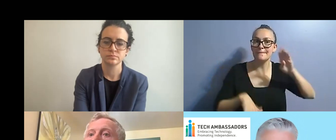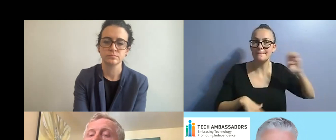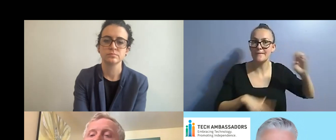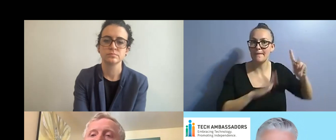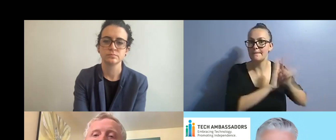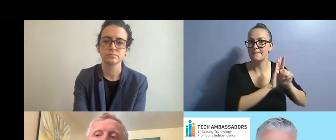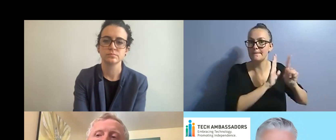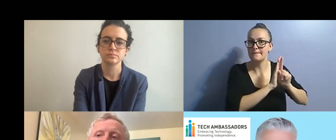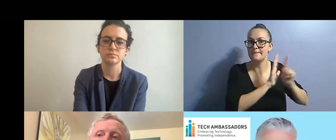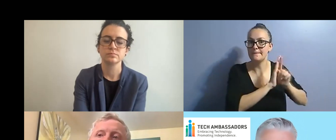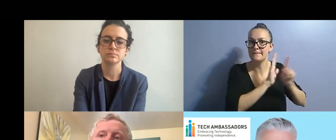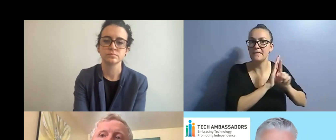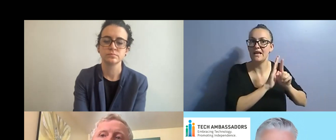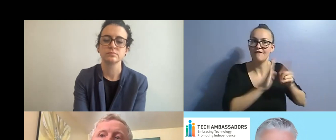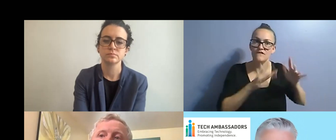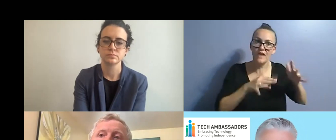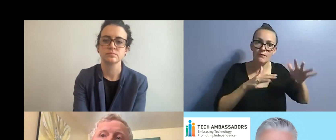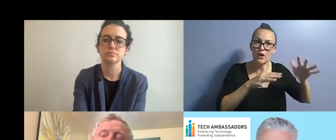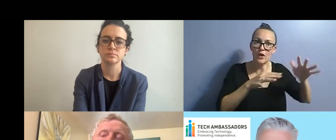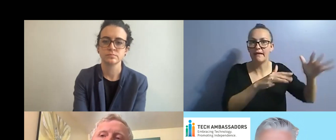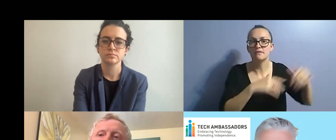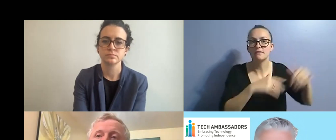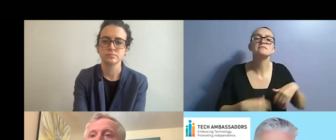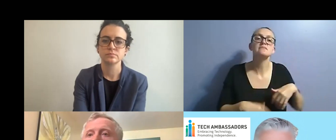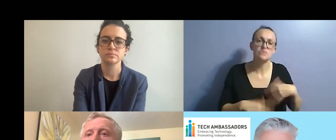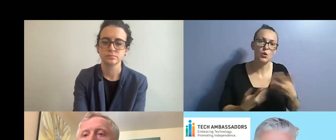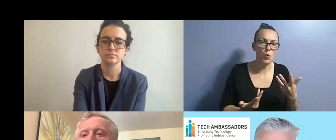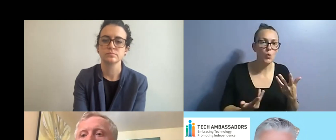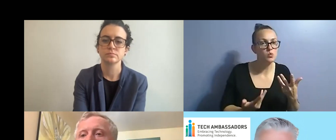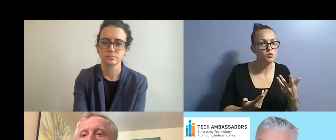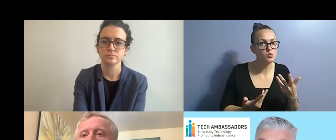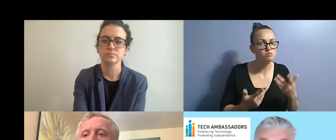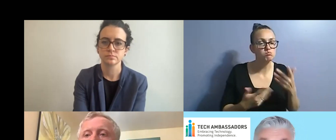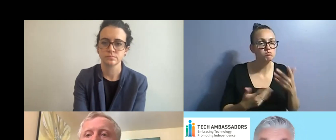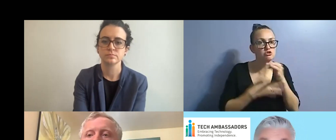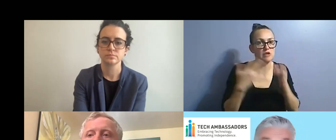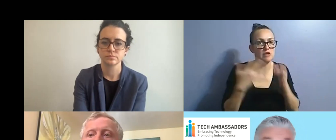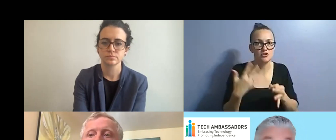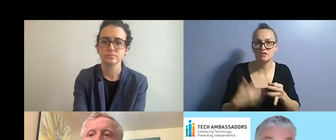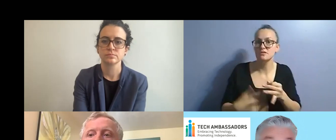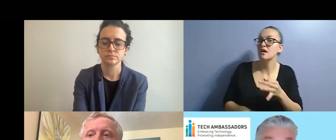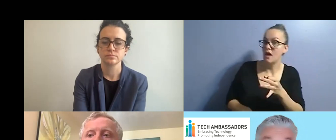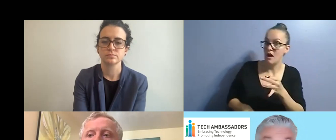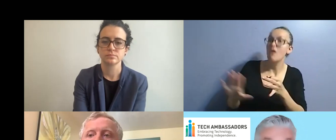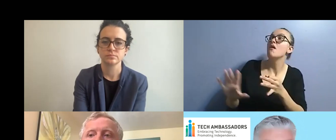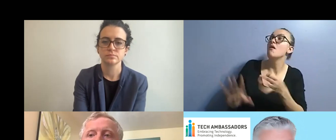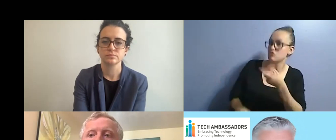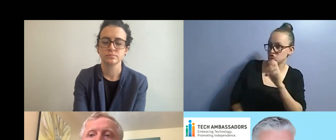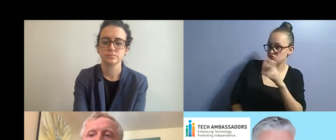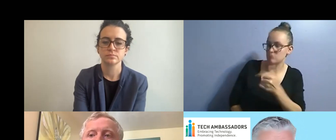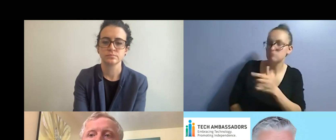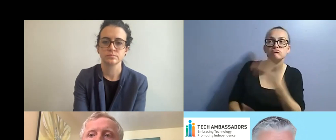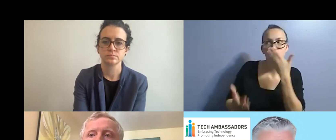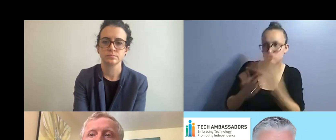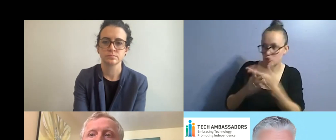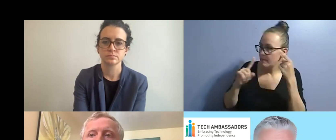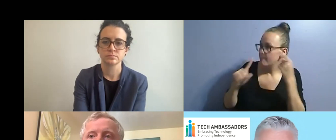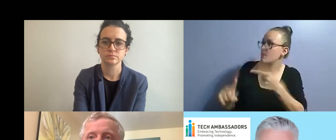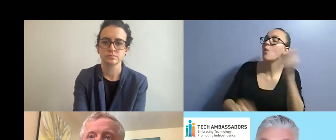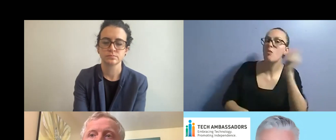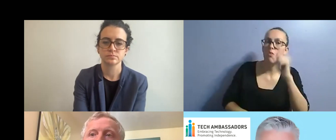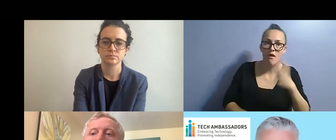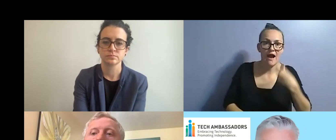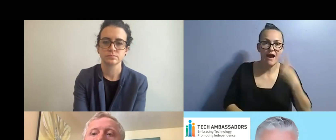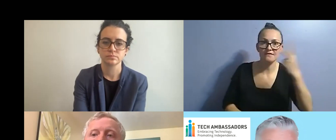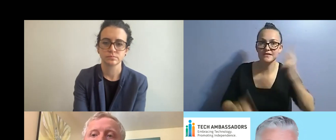vibrating different ways. So you That could is a super great point. I've seen people use those for keys.